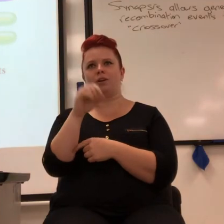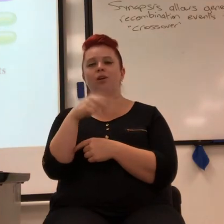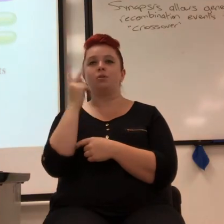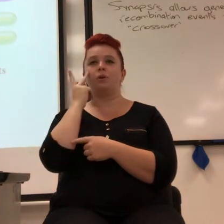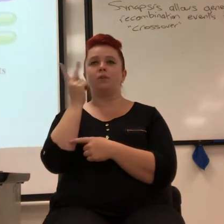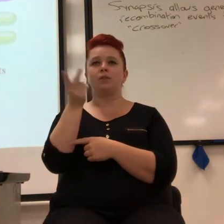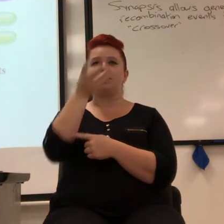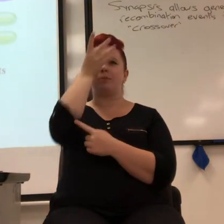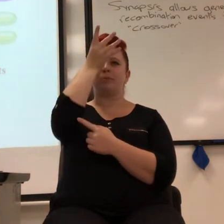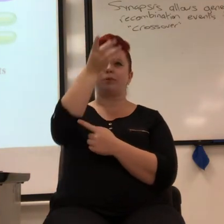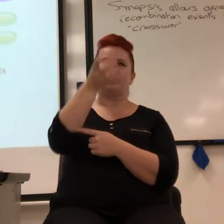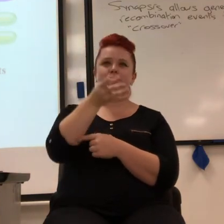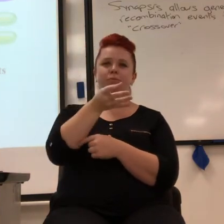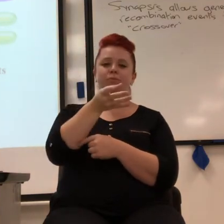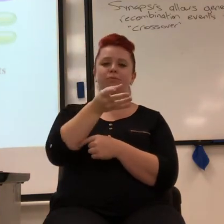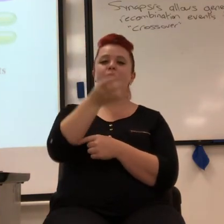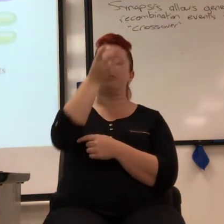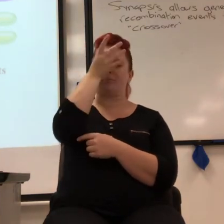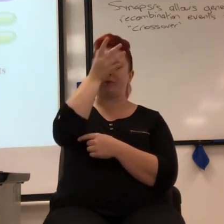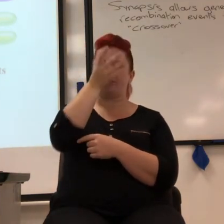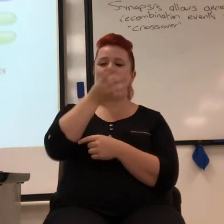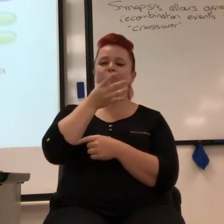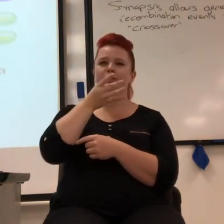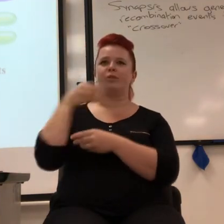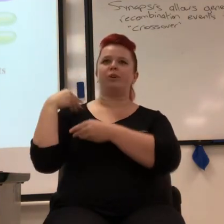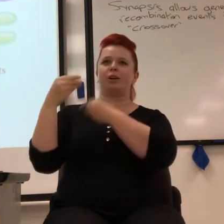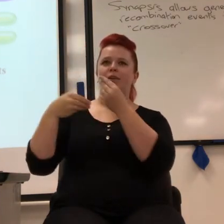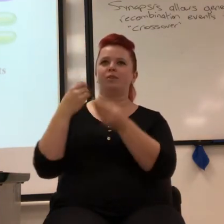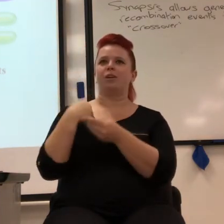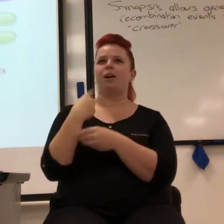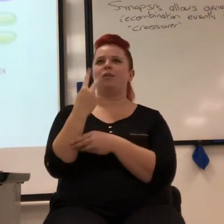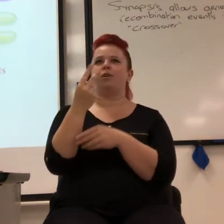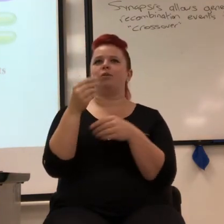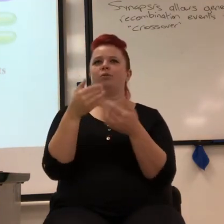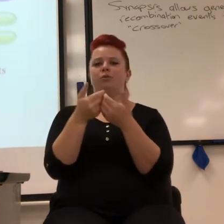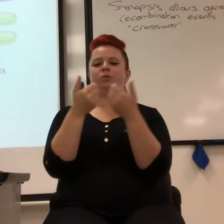maternal inheritance, and they give you two locations for,